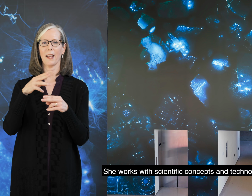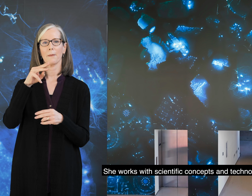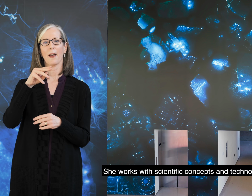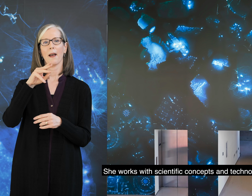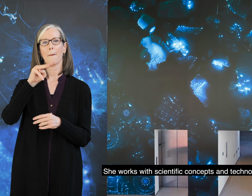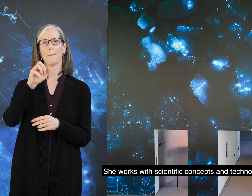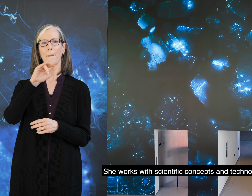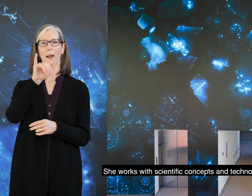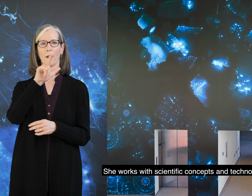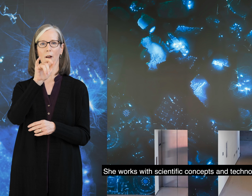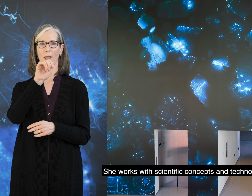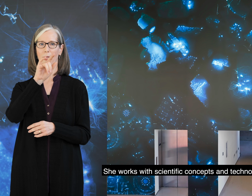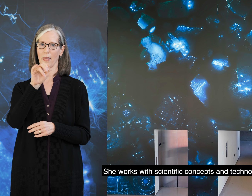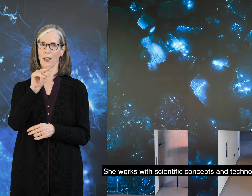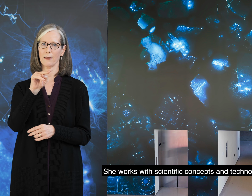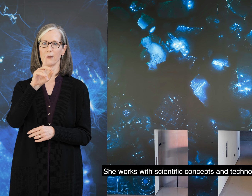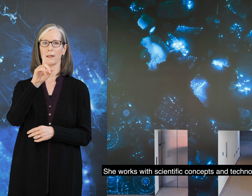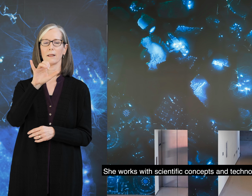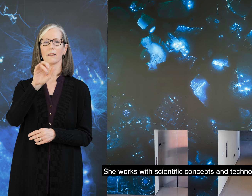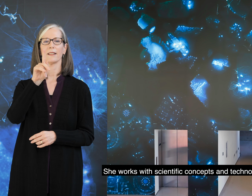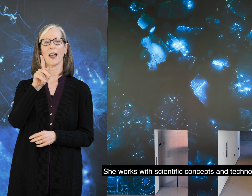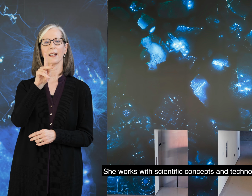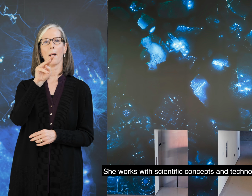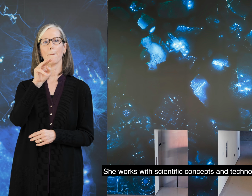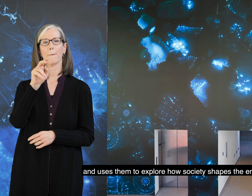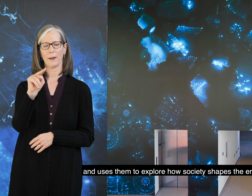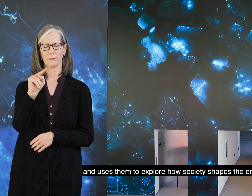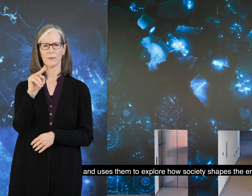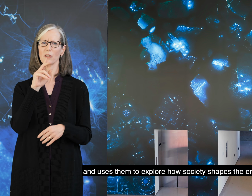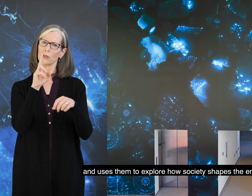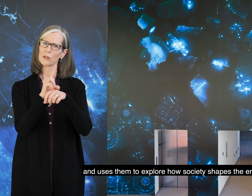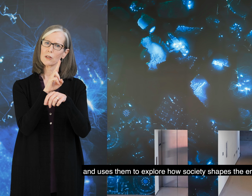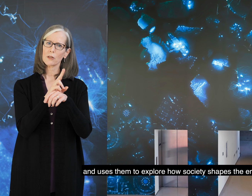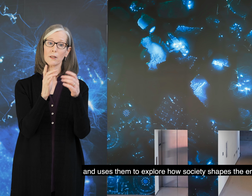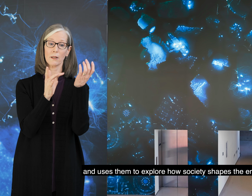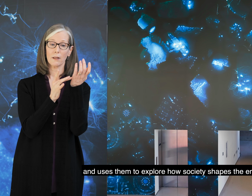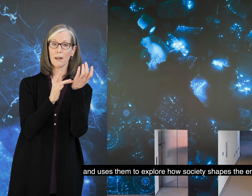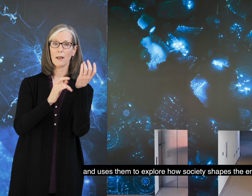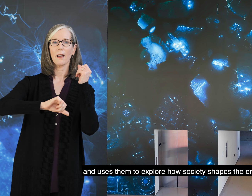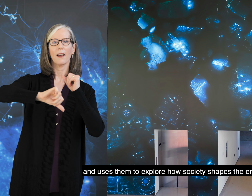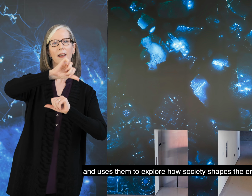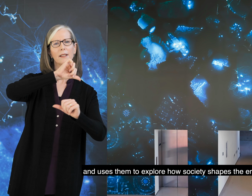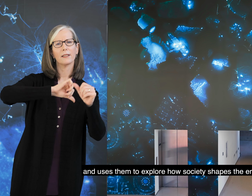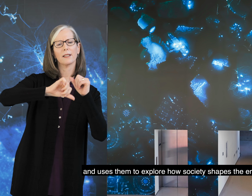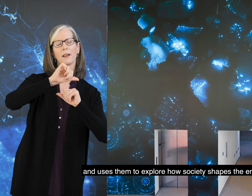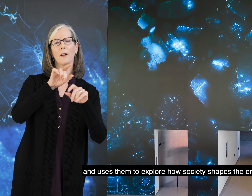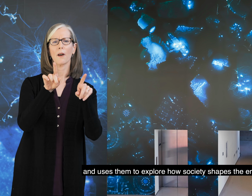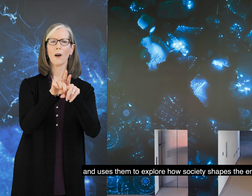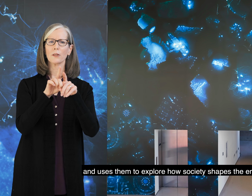She works with scientific concepts and technology and uses them to explore how society shapes the environment.